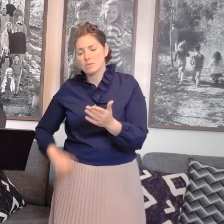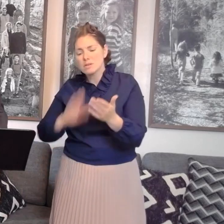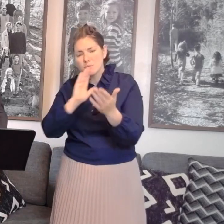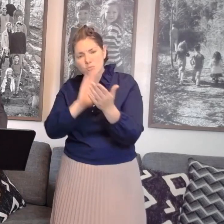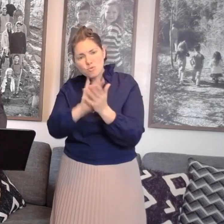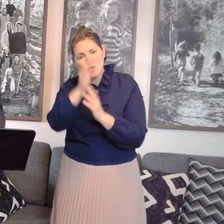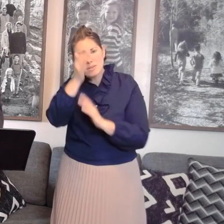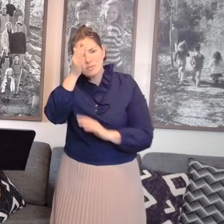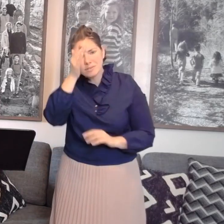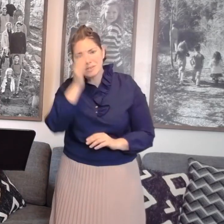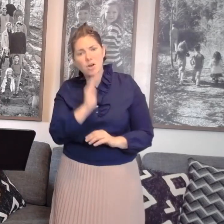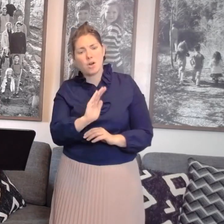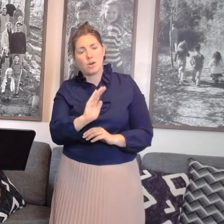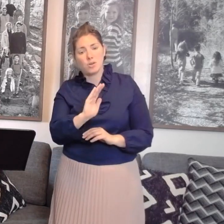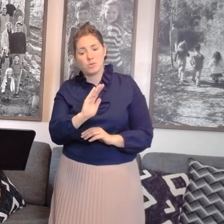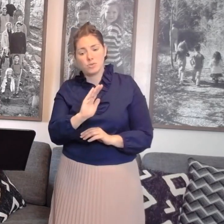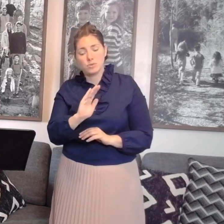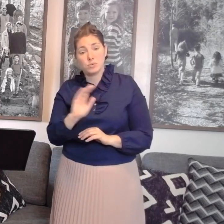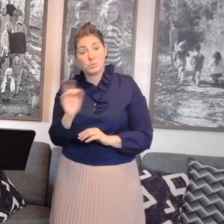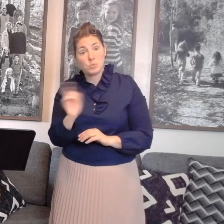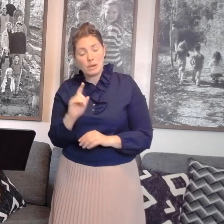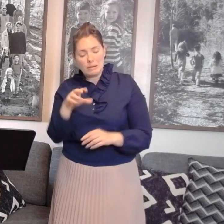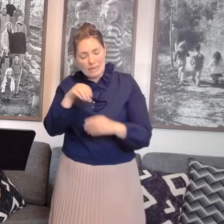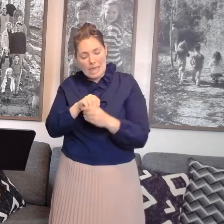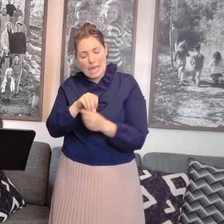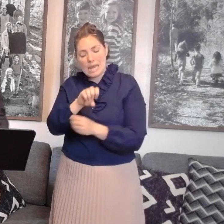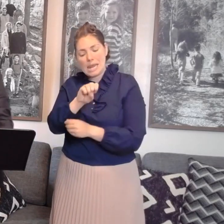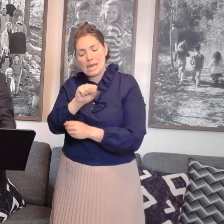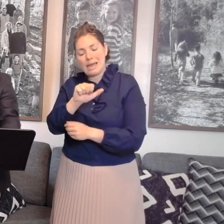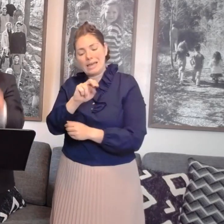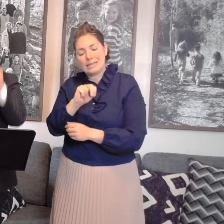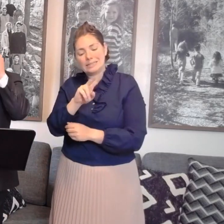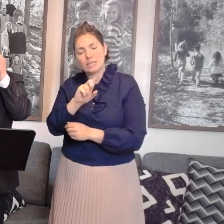Praise God in his sanctuary.